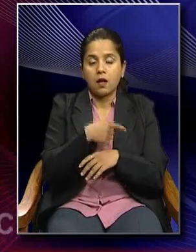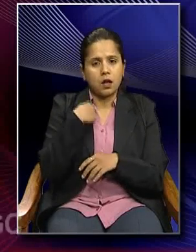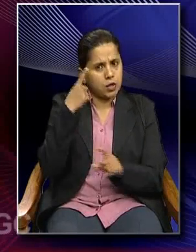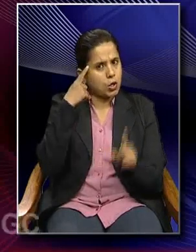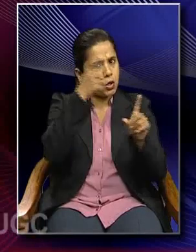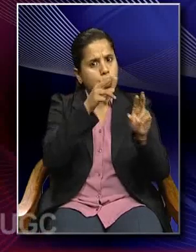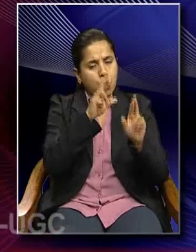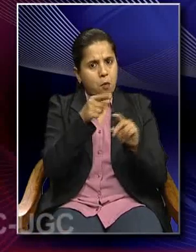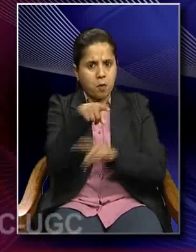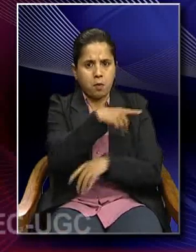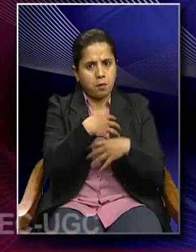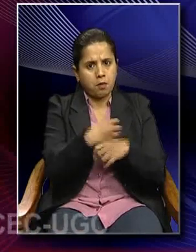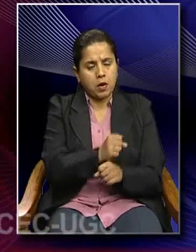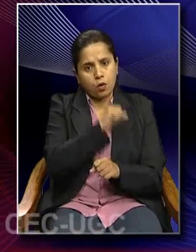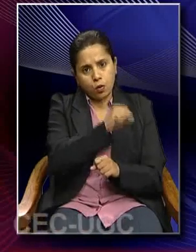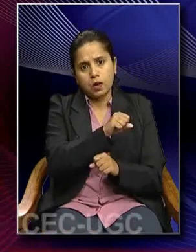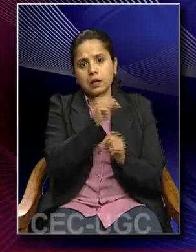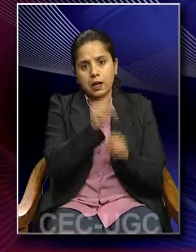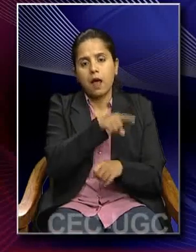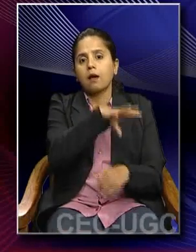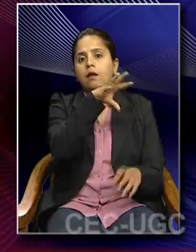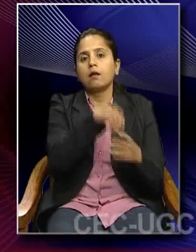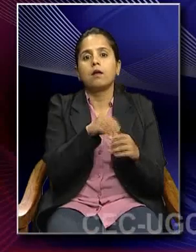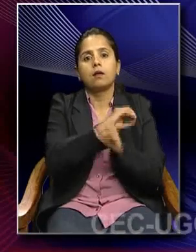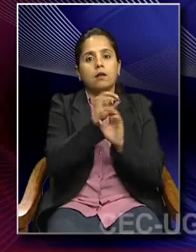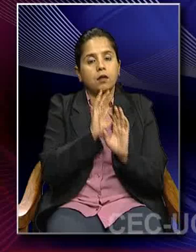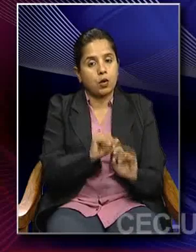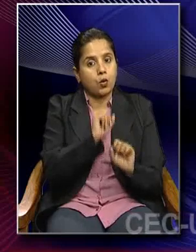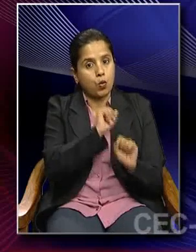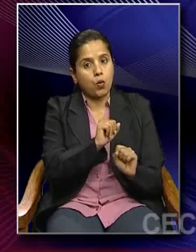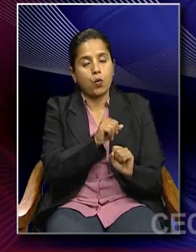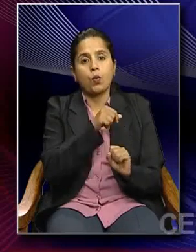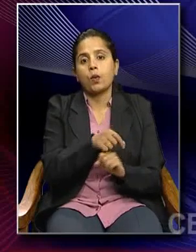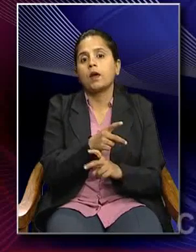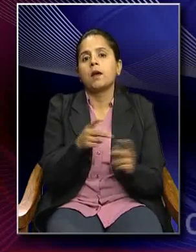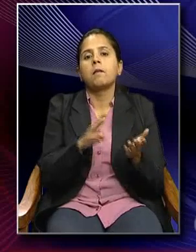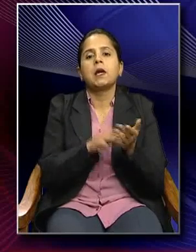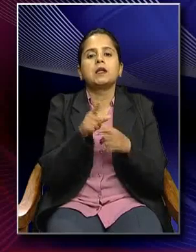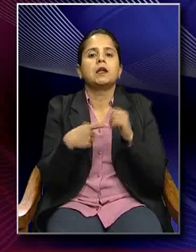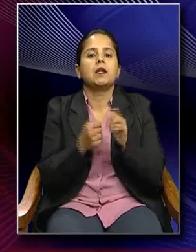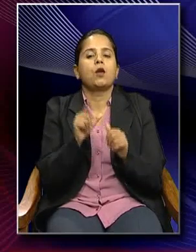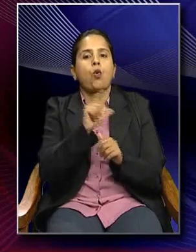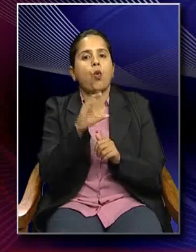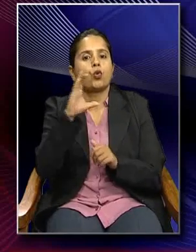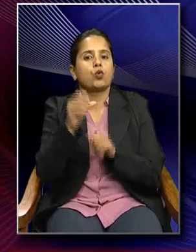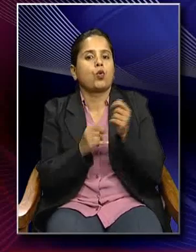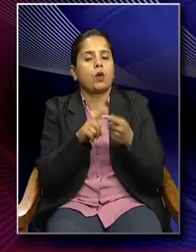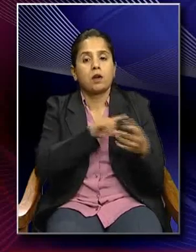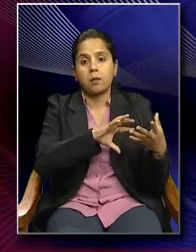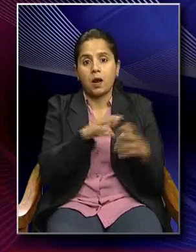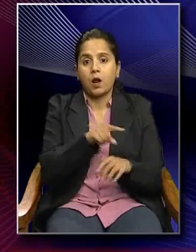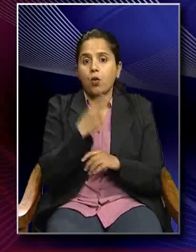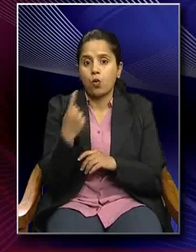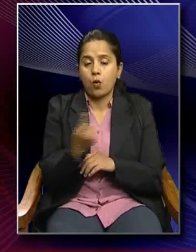manifestation is potentially contained in its material cause, and production is only